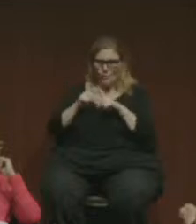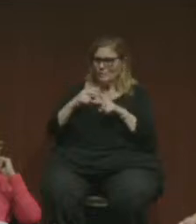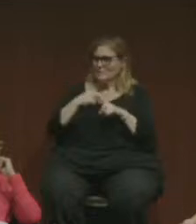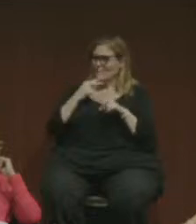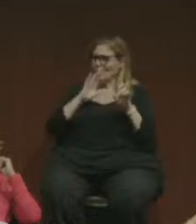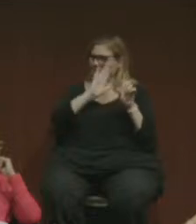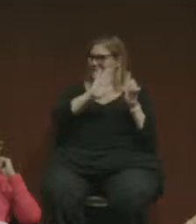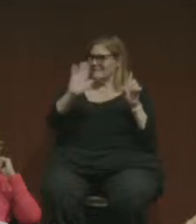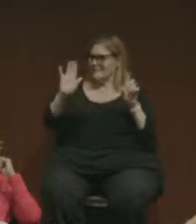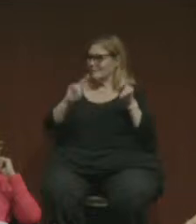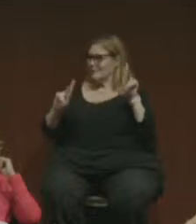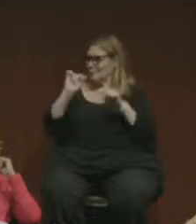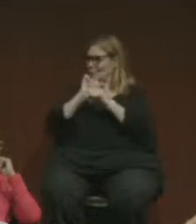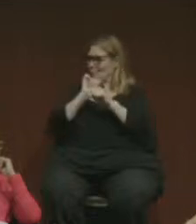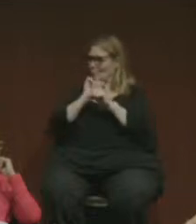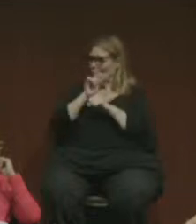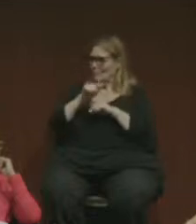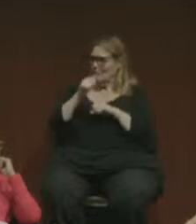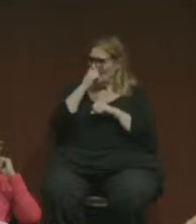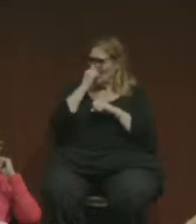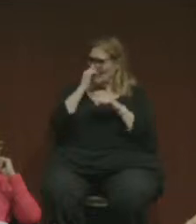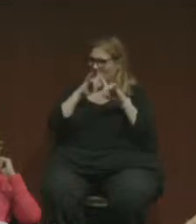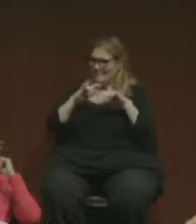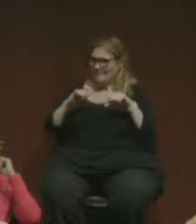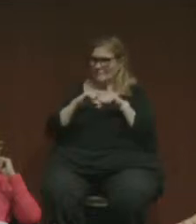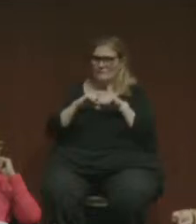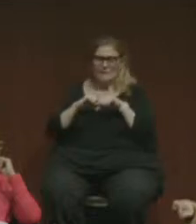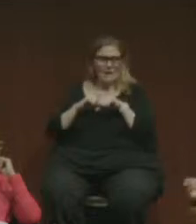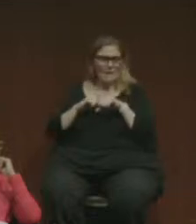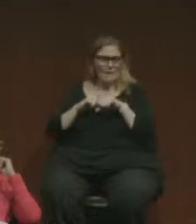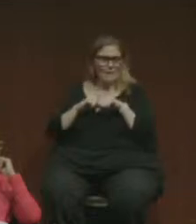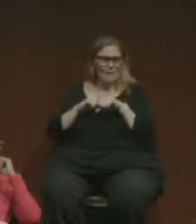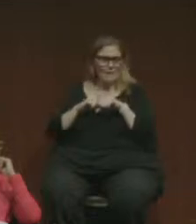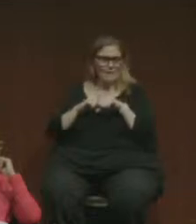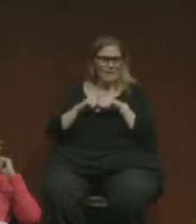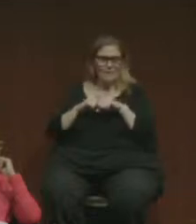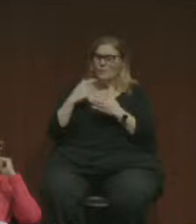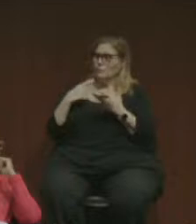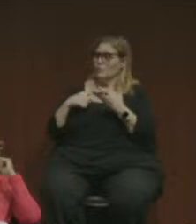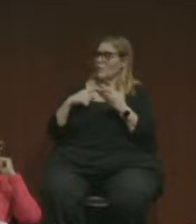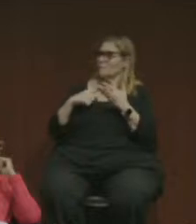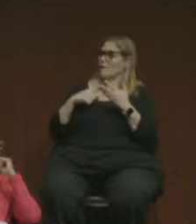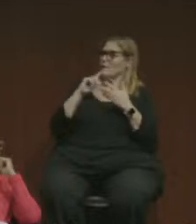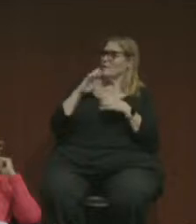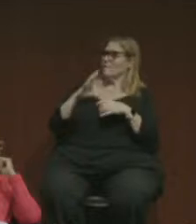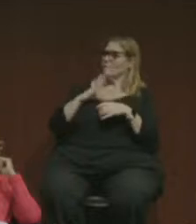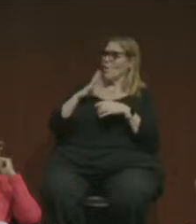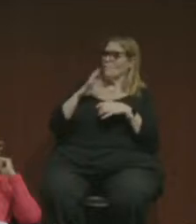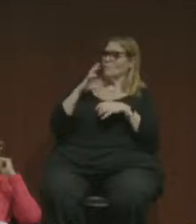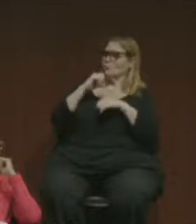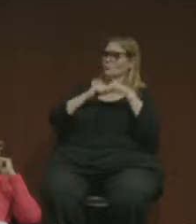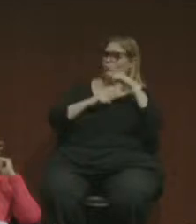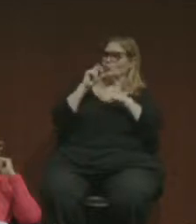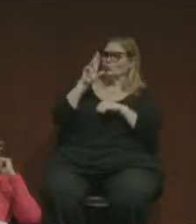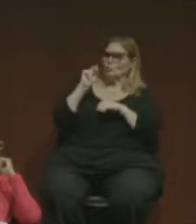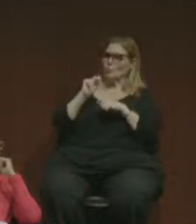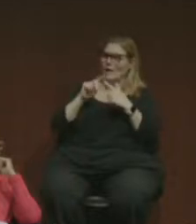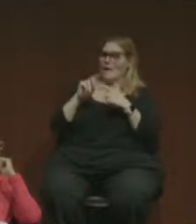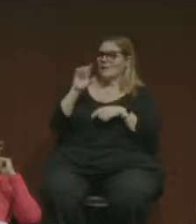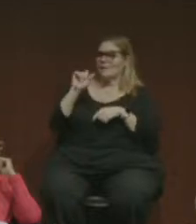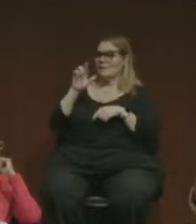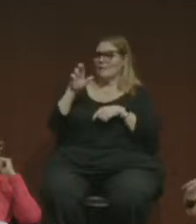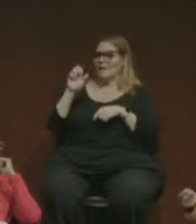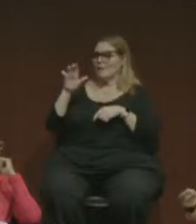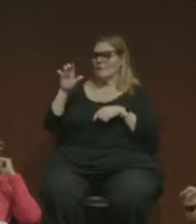voices. At the same time, a number of you have spoken about formal structures, the UN, CARICOM, these kinds of formalizing